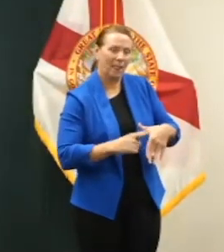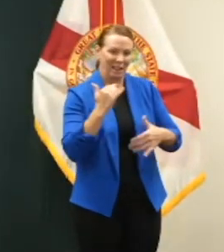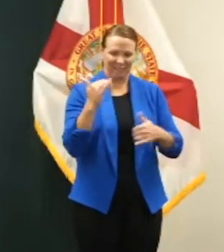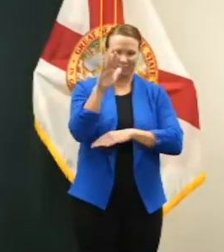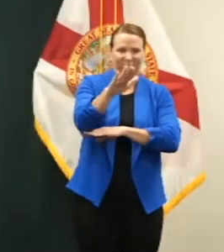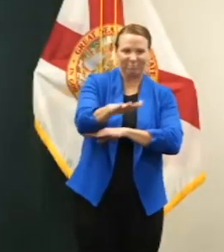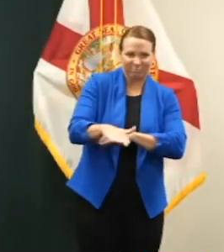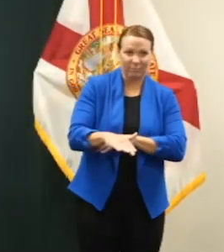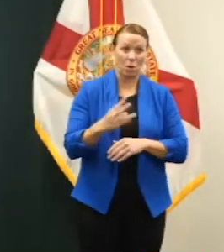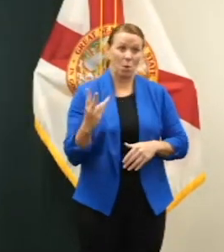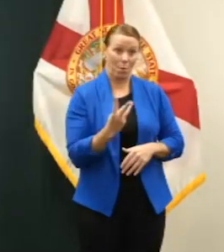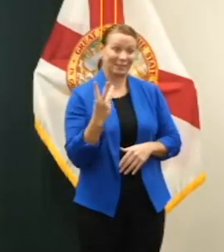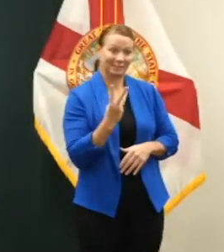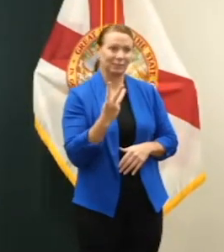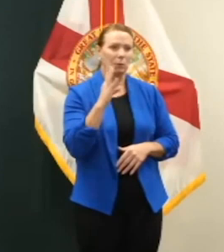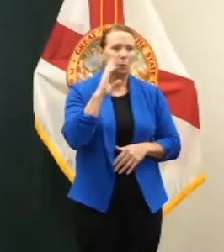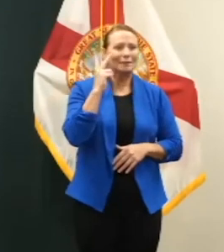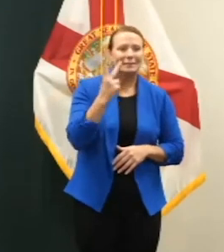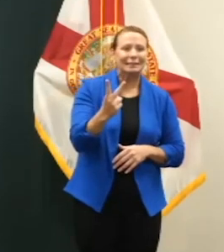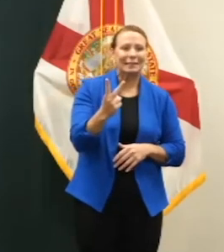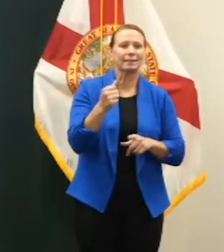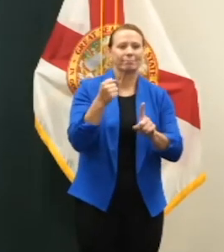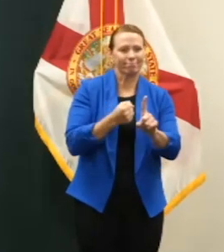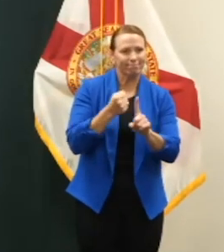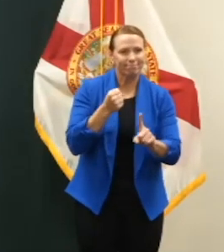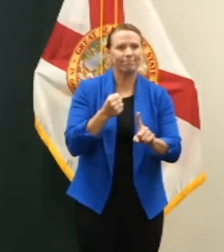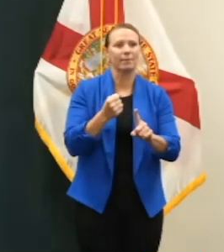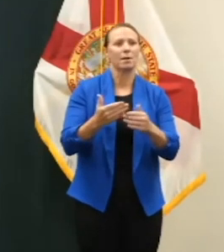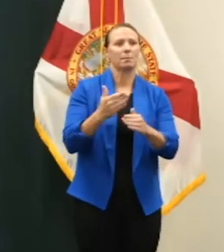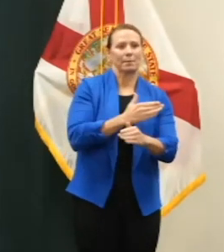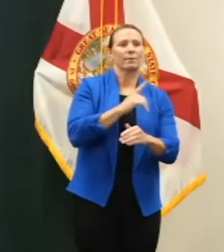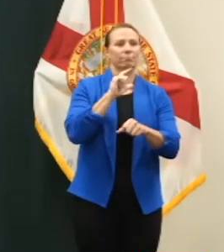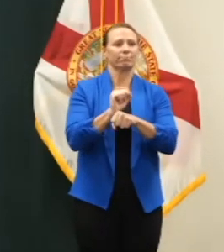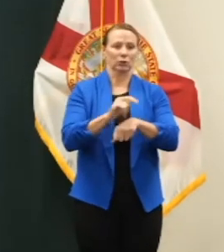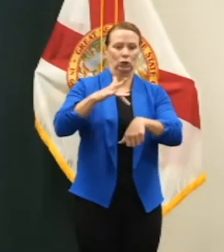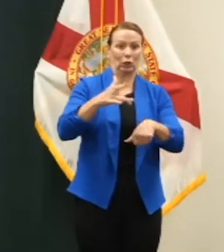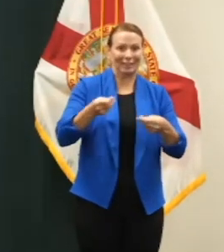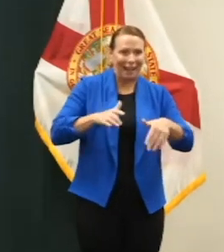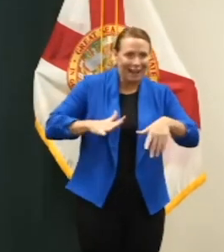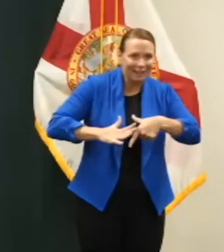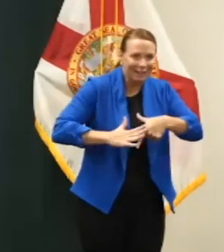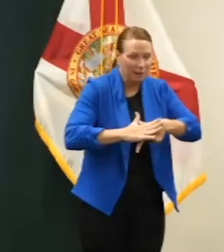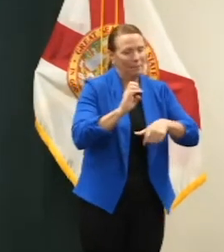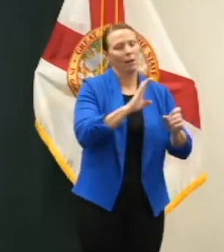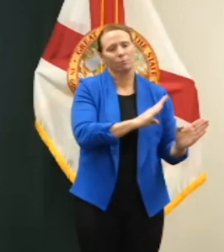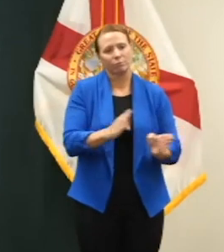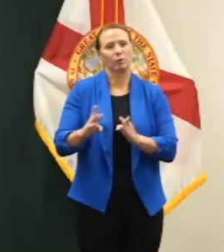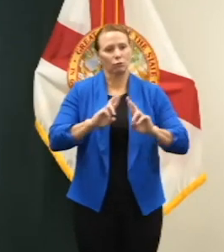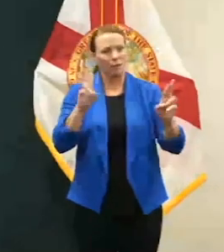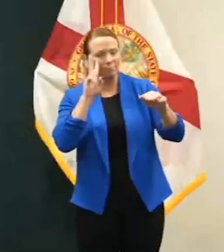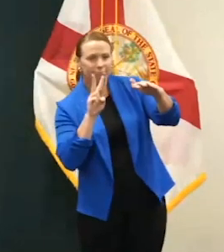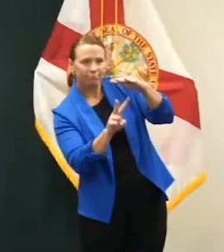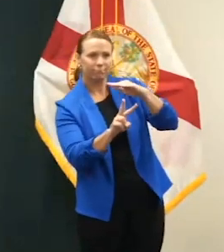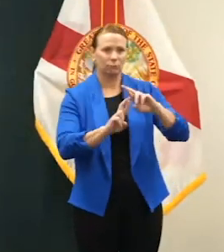be impacts far before it actually makes landfall. So just be prepared for that and anticipate that. All right, we're going to hear